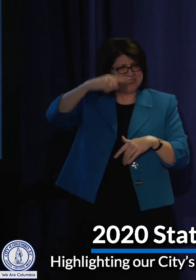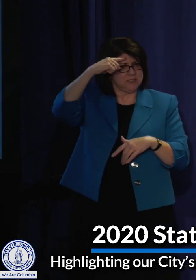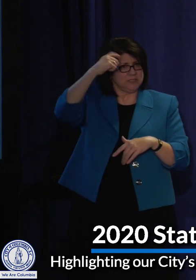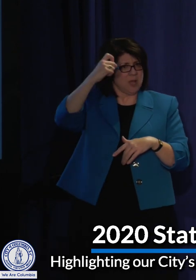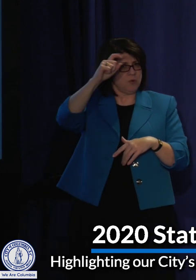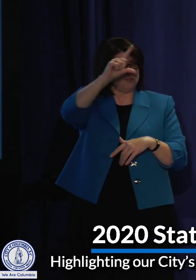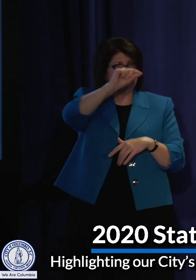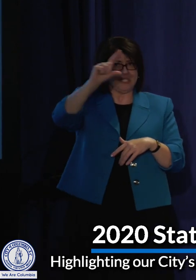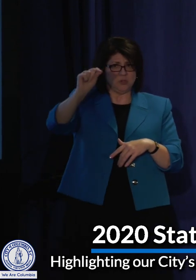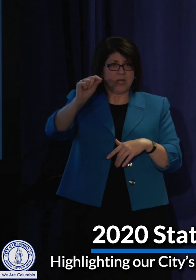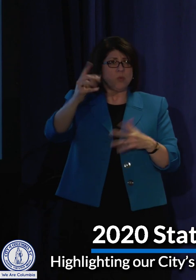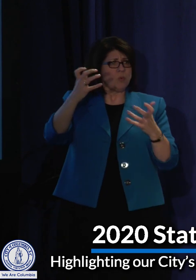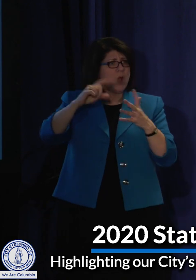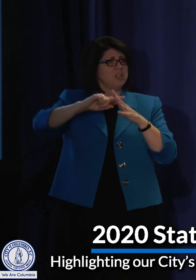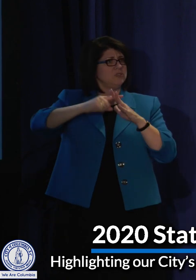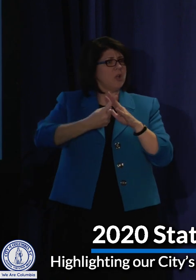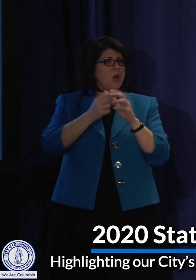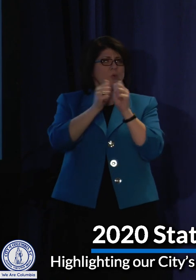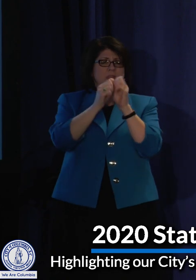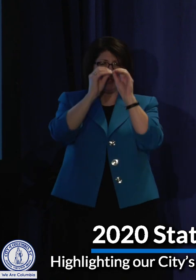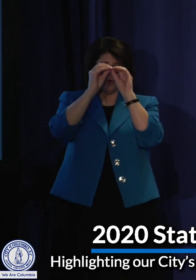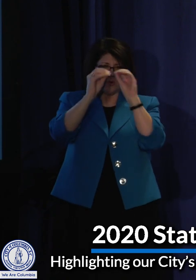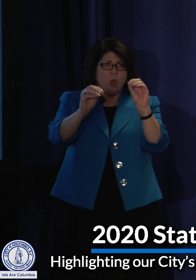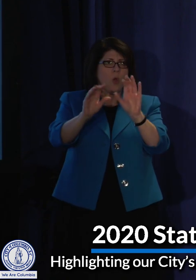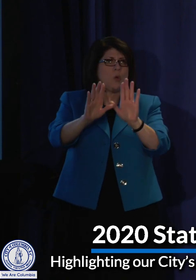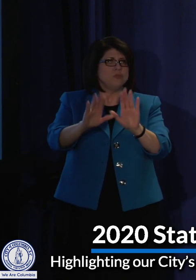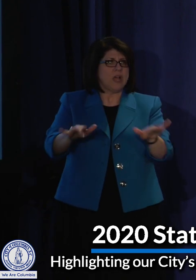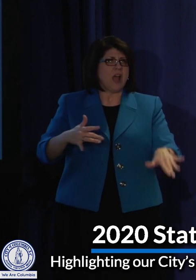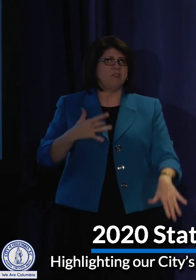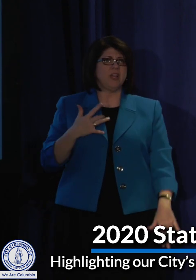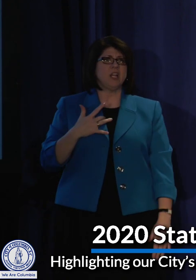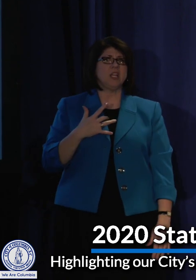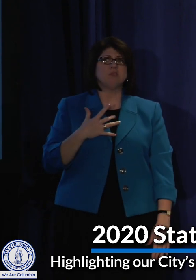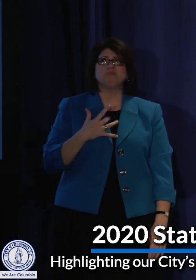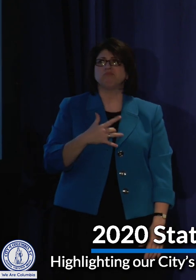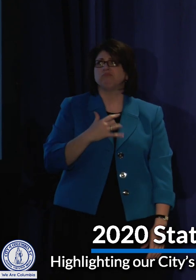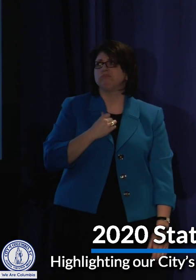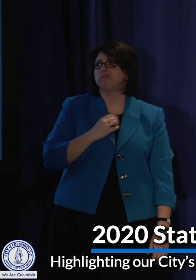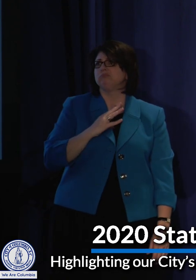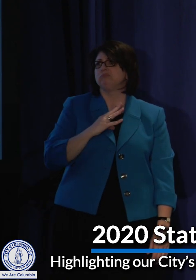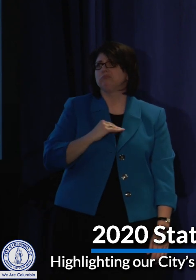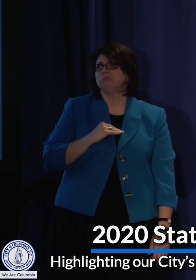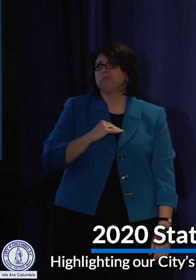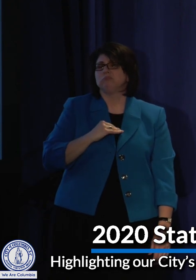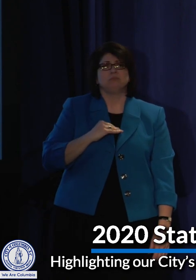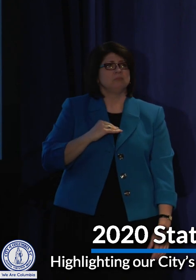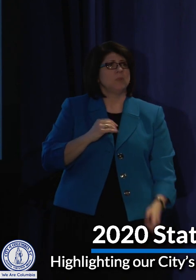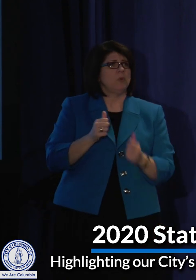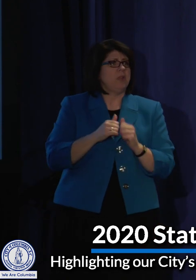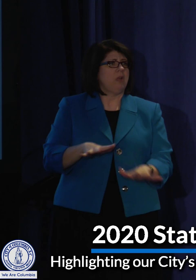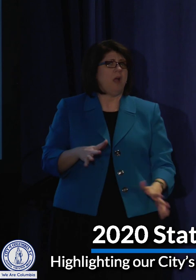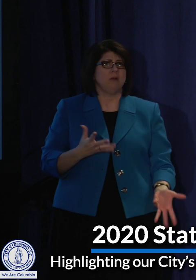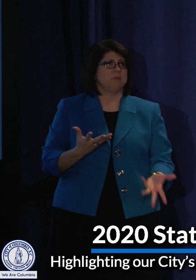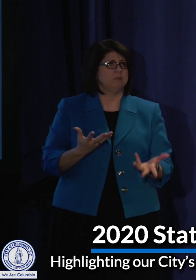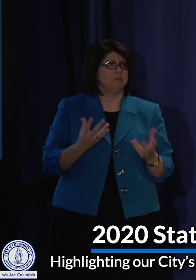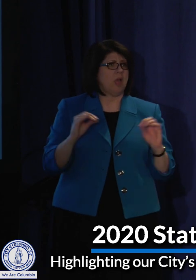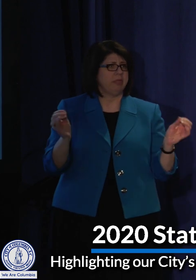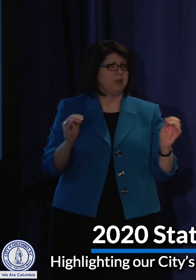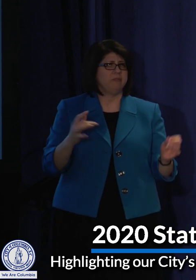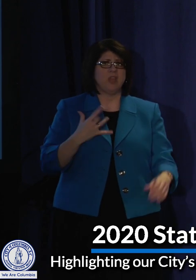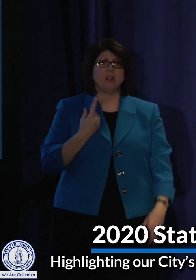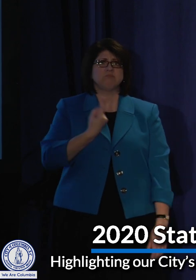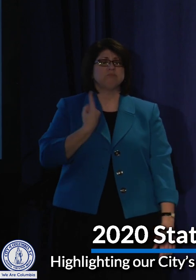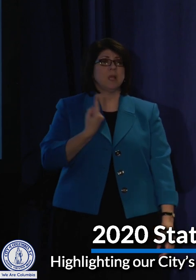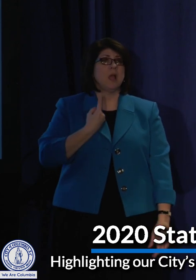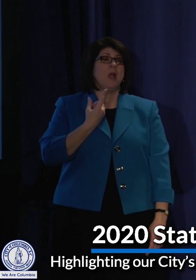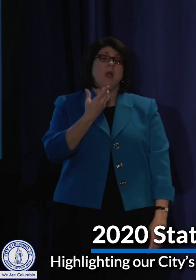into this summer of 2020, with no child ever feeling the despair of believing that he or she is in this world alone. As